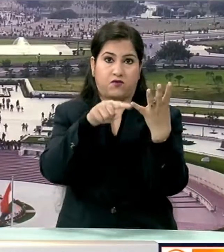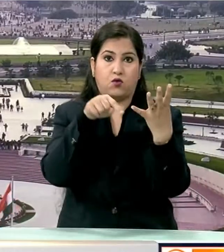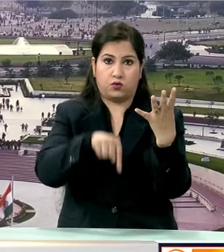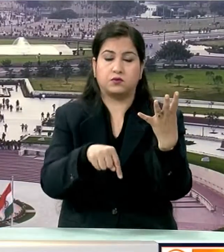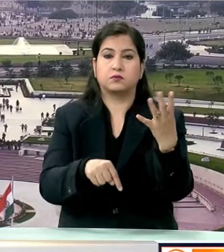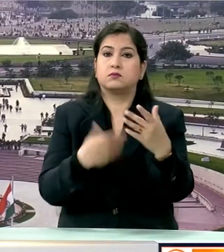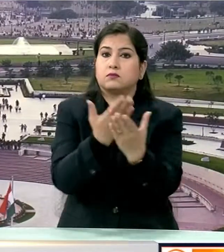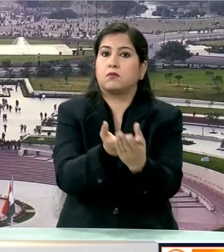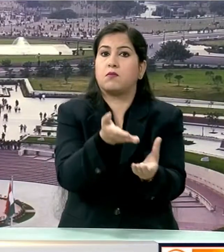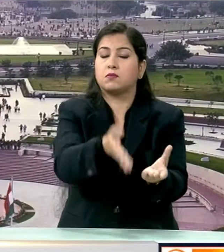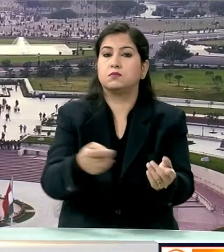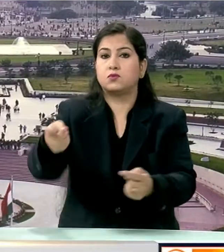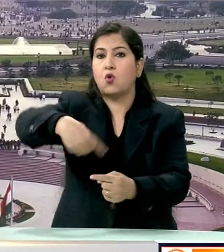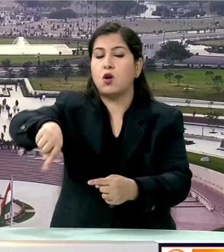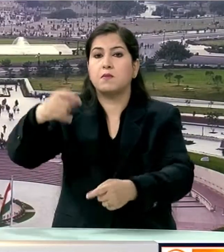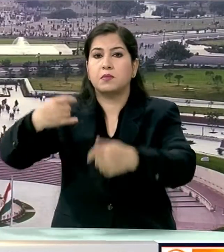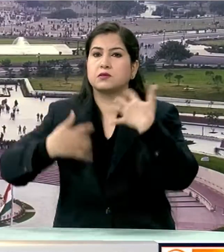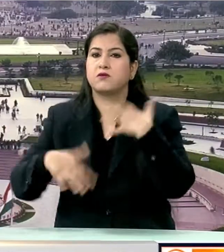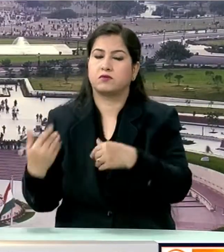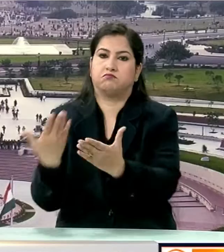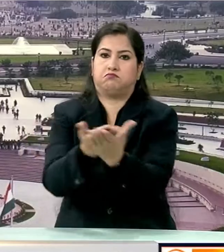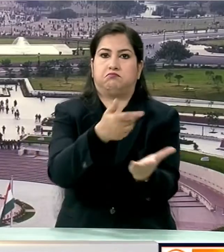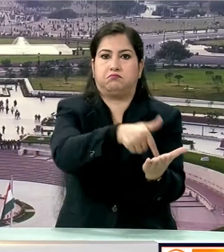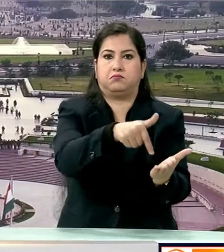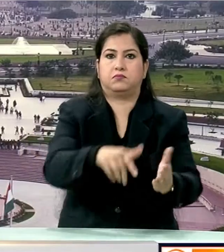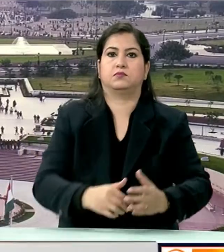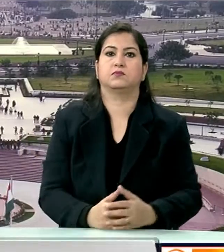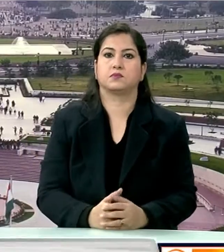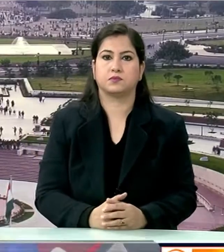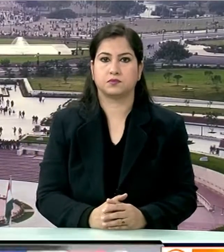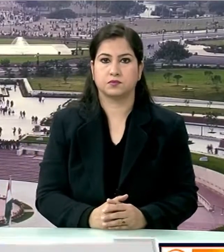been filed by the riot victims.